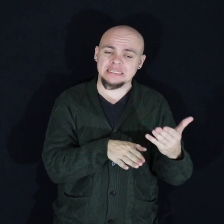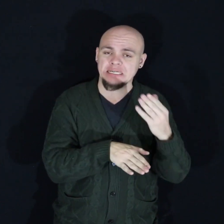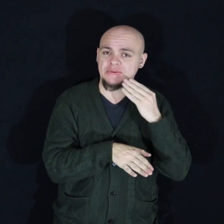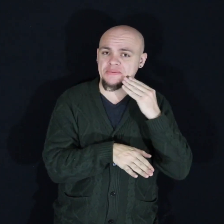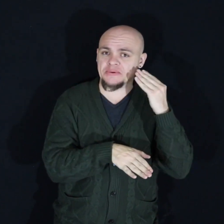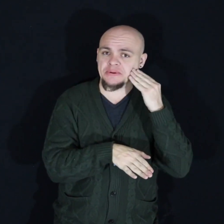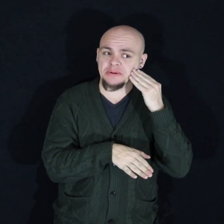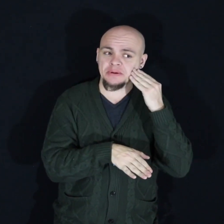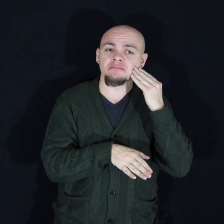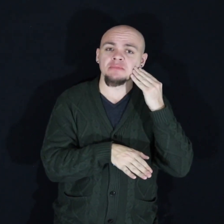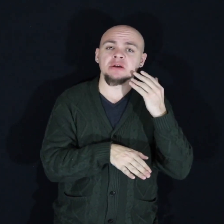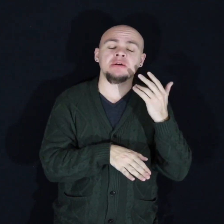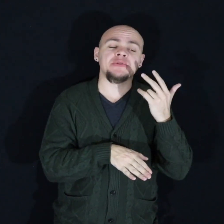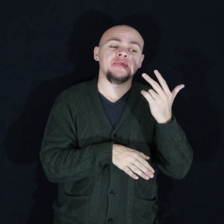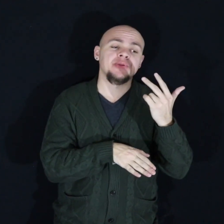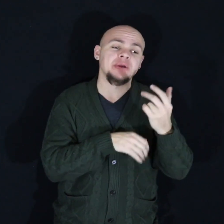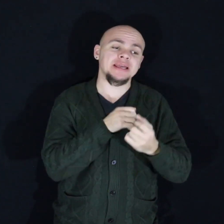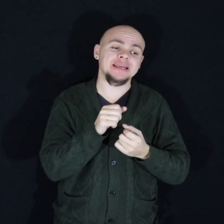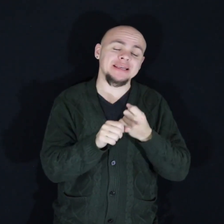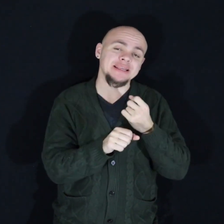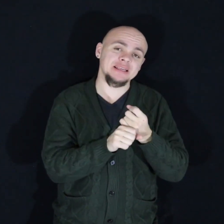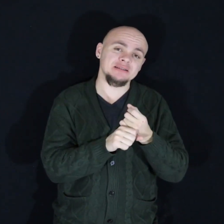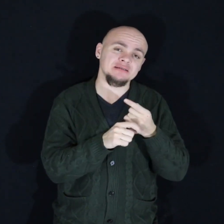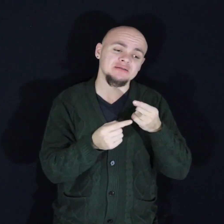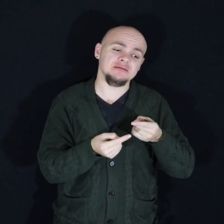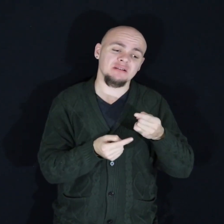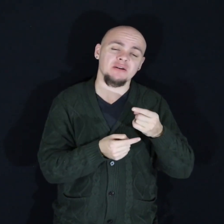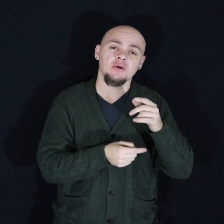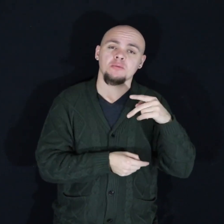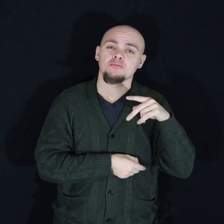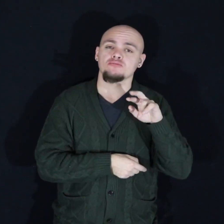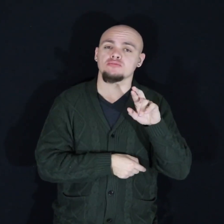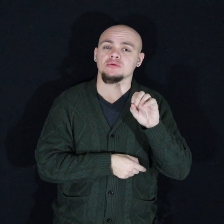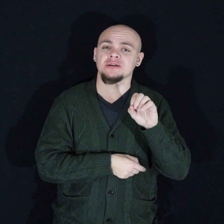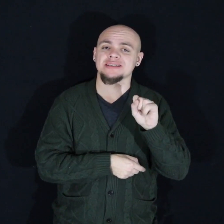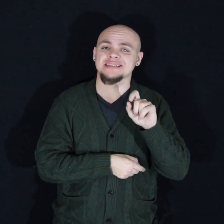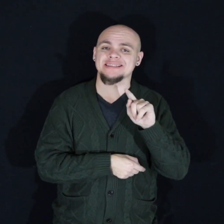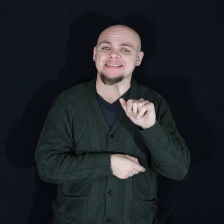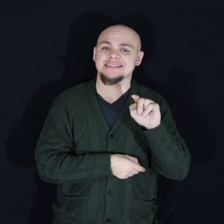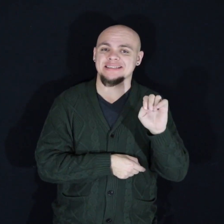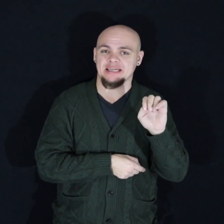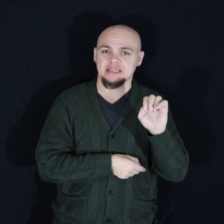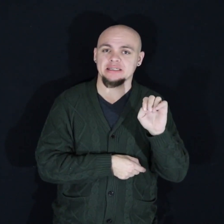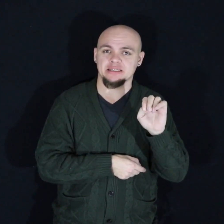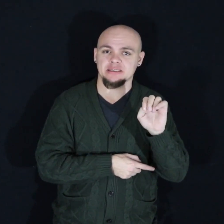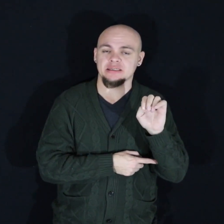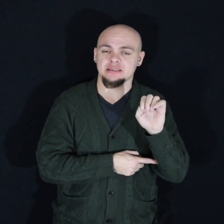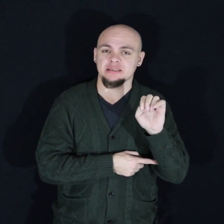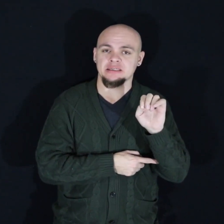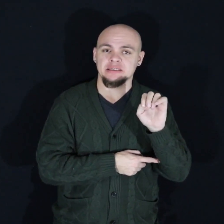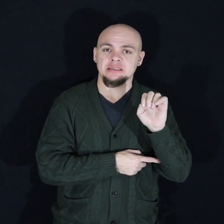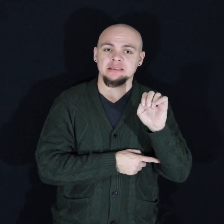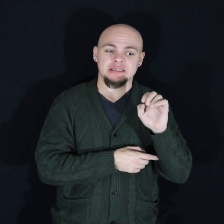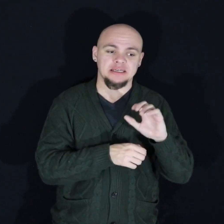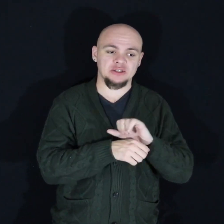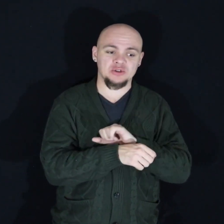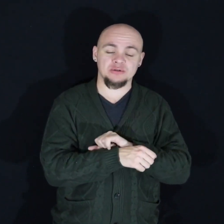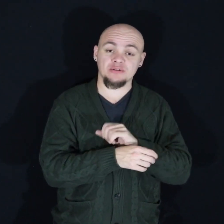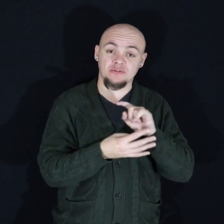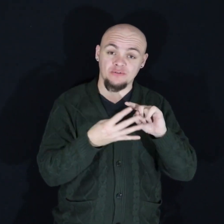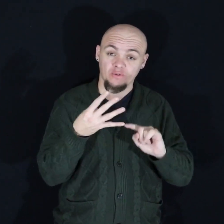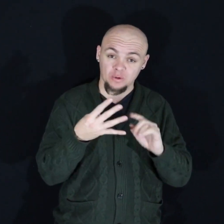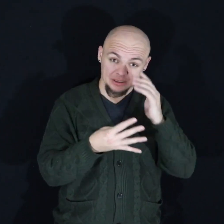a 3.5-year battle with prostate cancer. Our 4 sons and daughter-in-law surrounded him. This